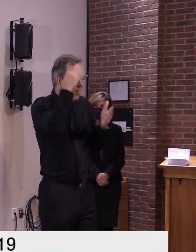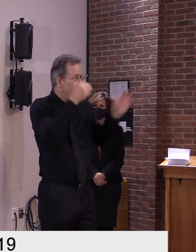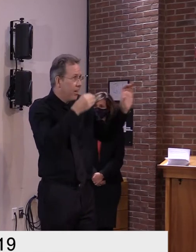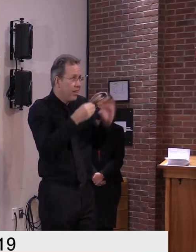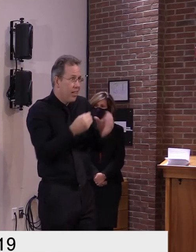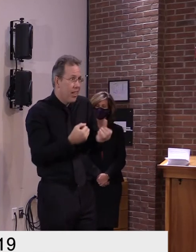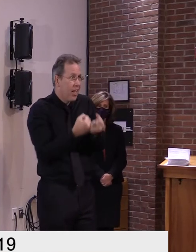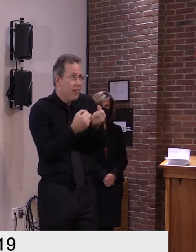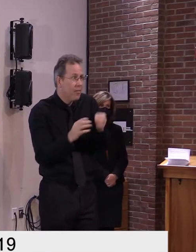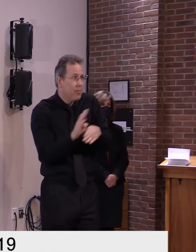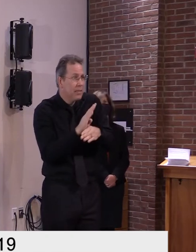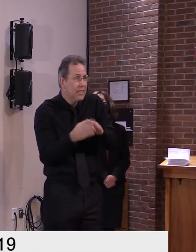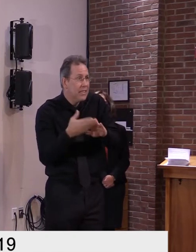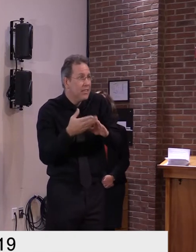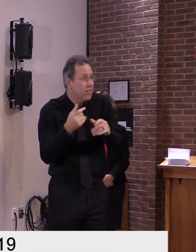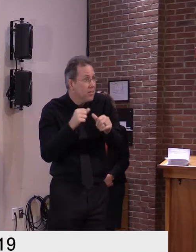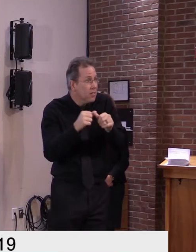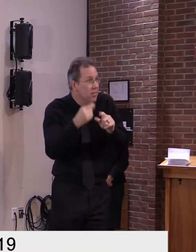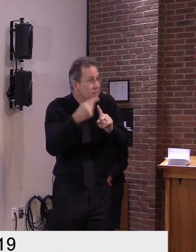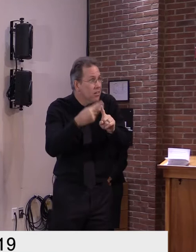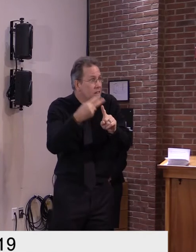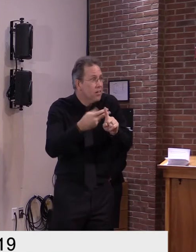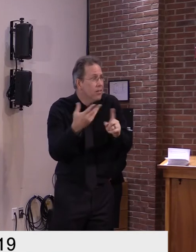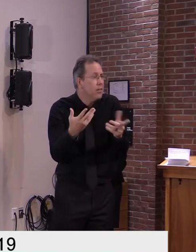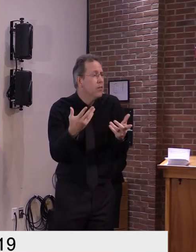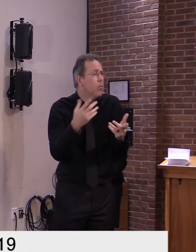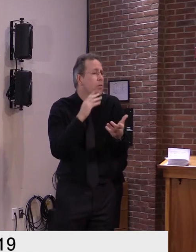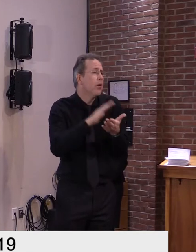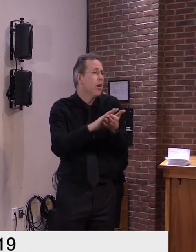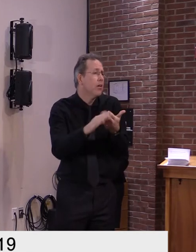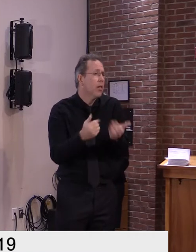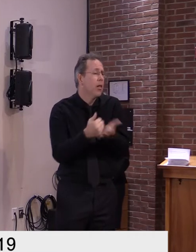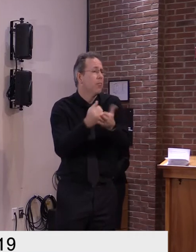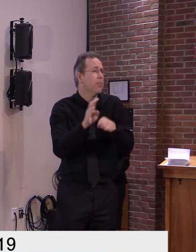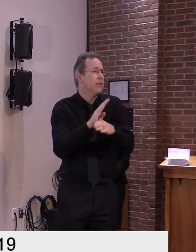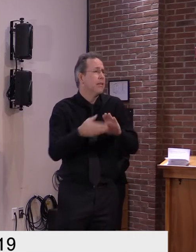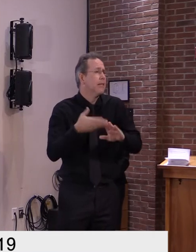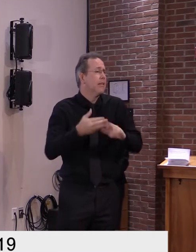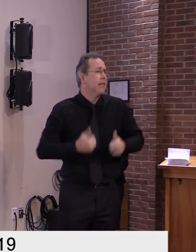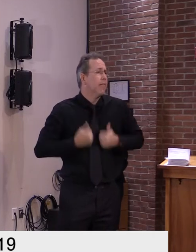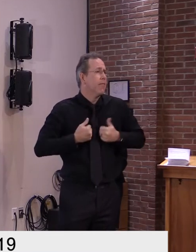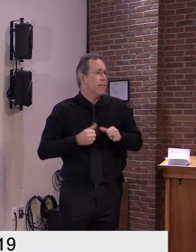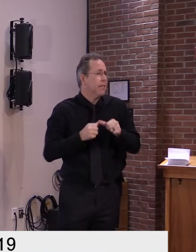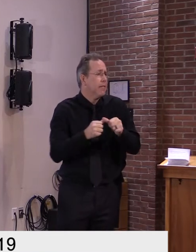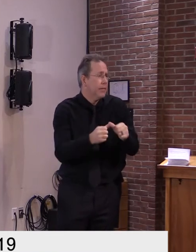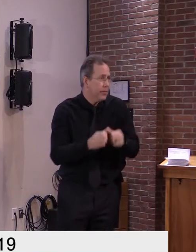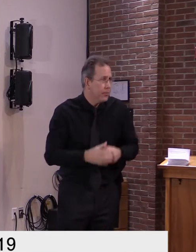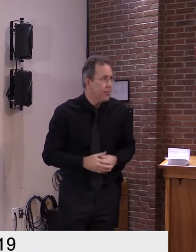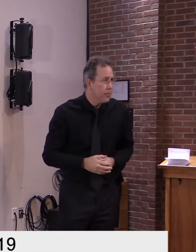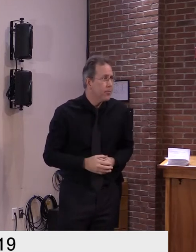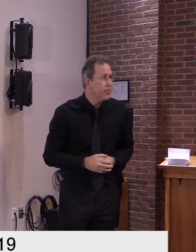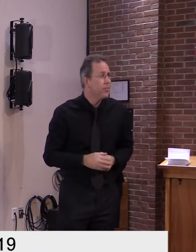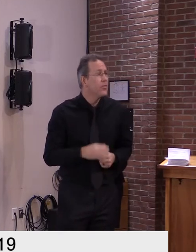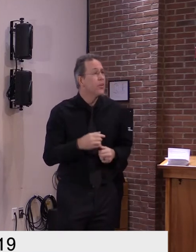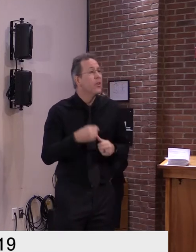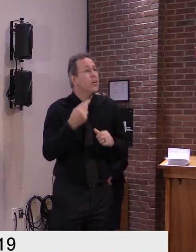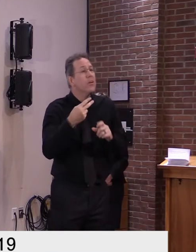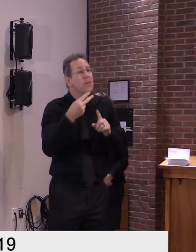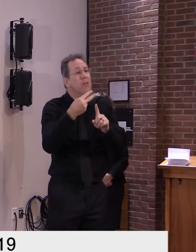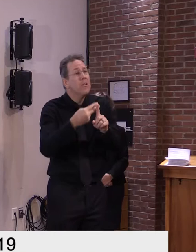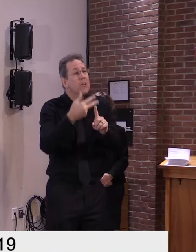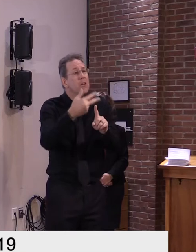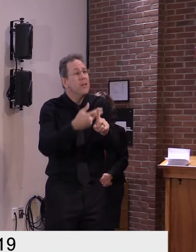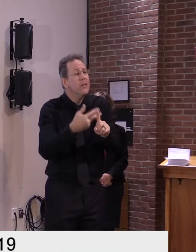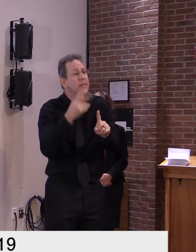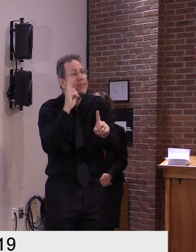two will help in substantial ways to get through the last quarter of what we're seeing to get us